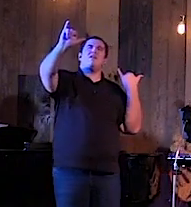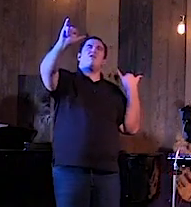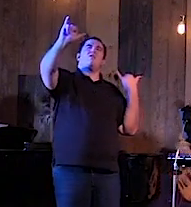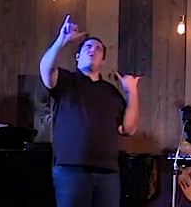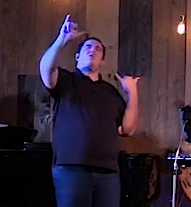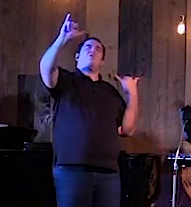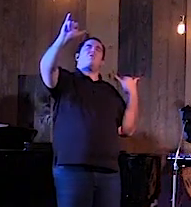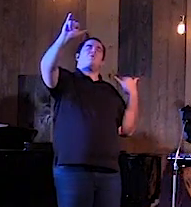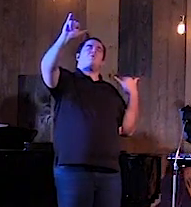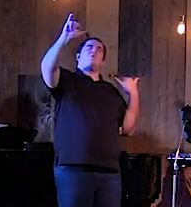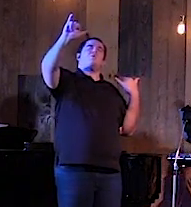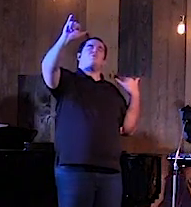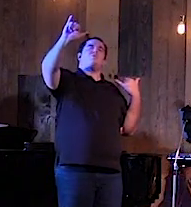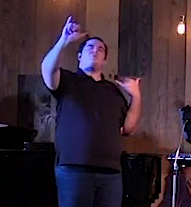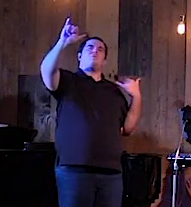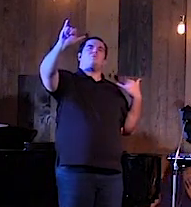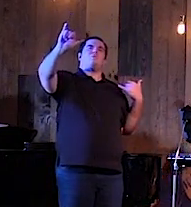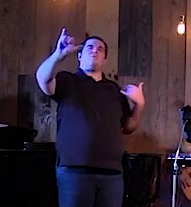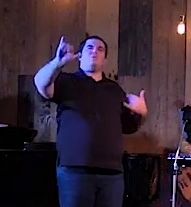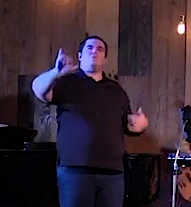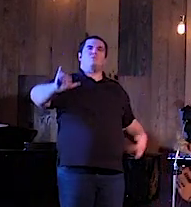with